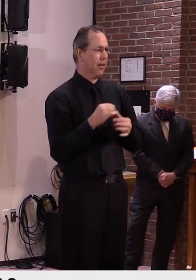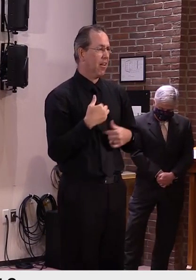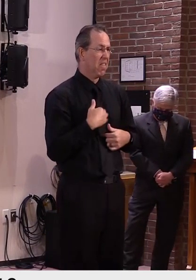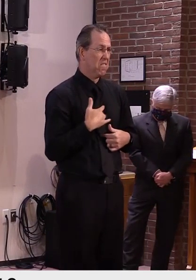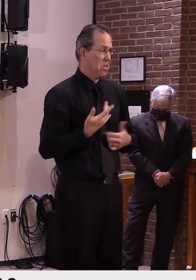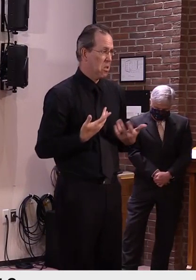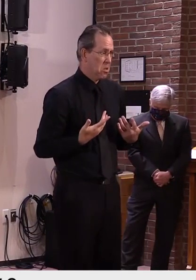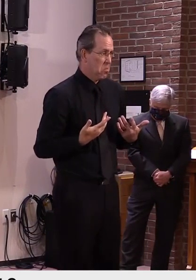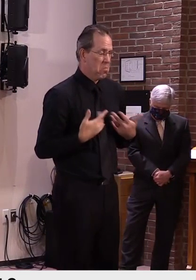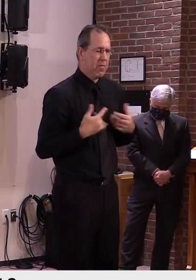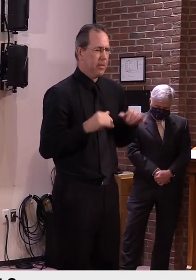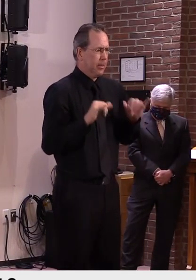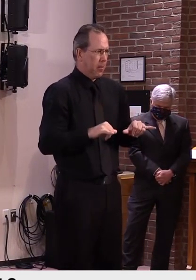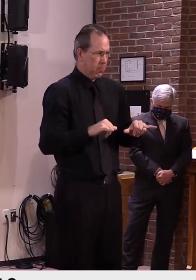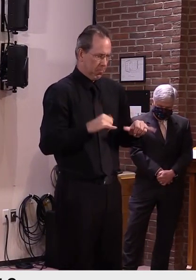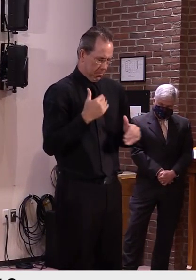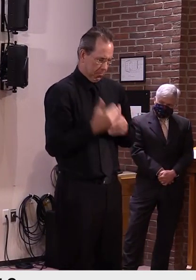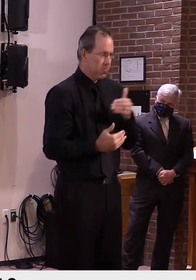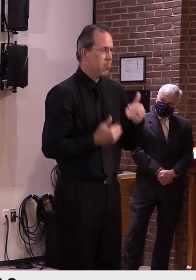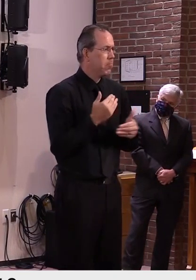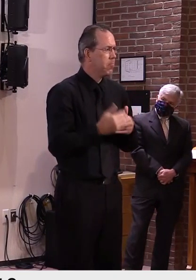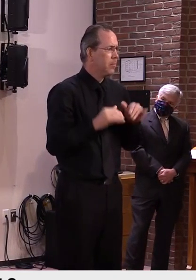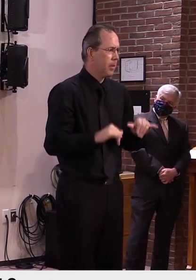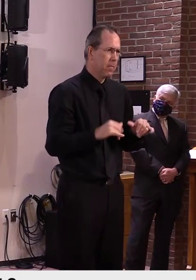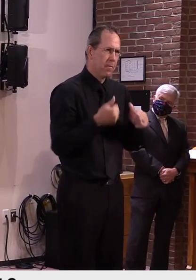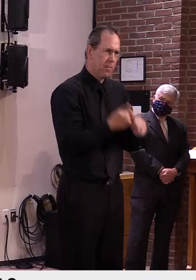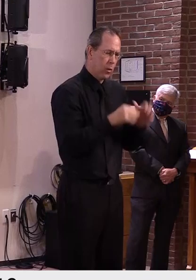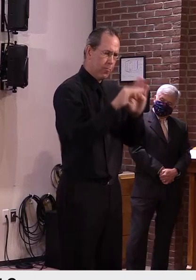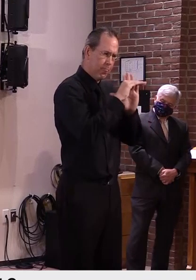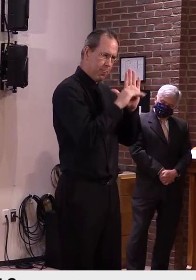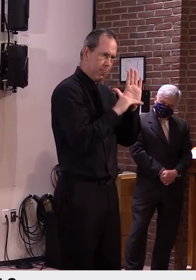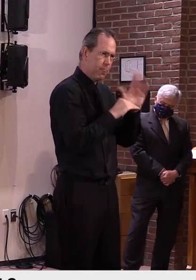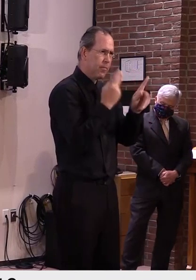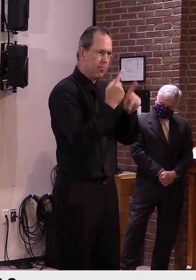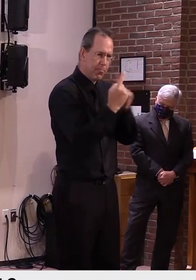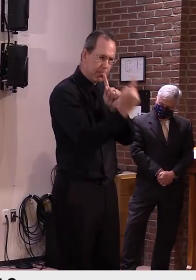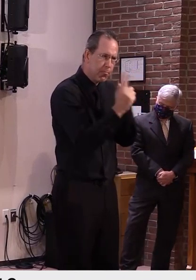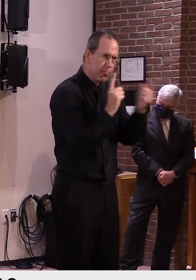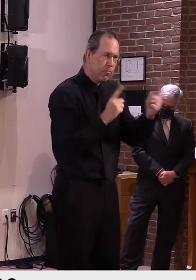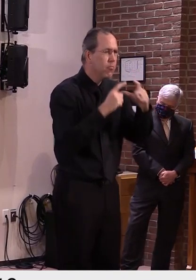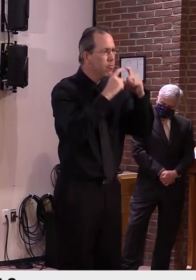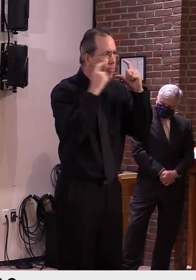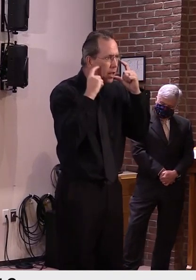the guidance that we've put out, simple principles, just trying to be careful